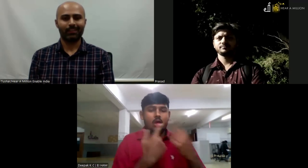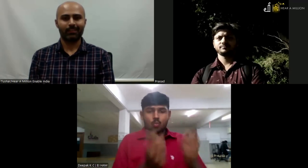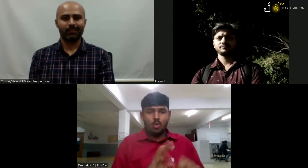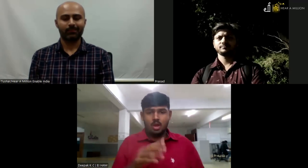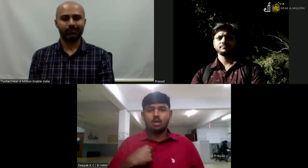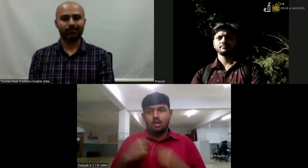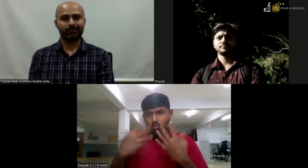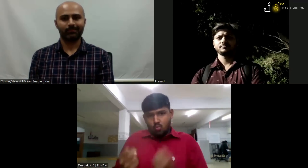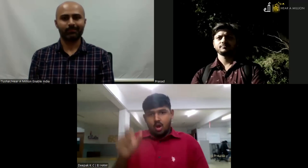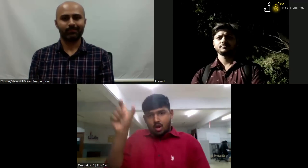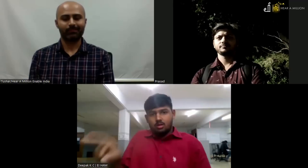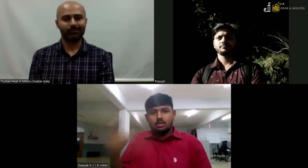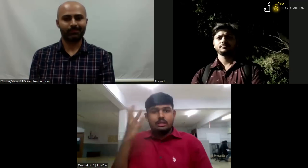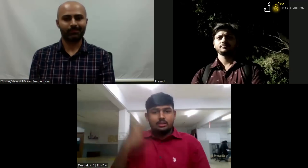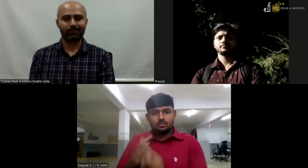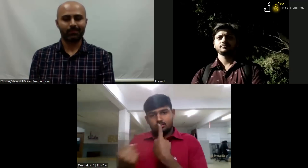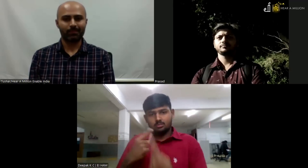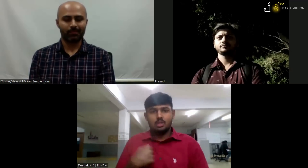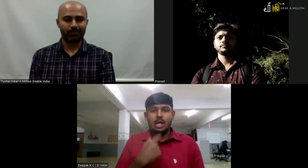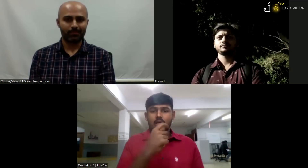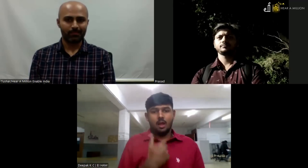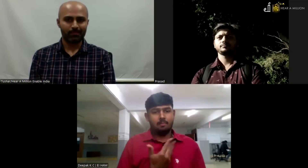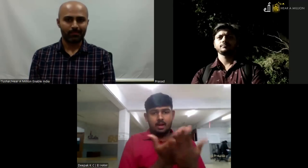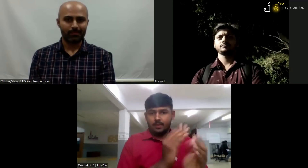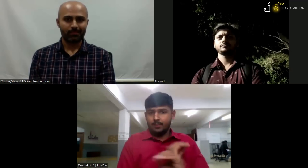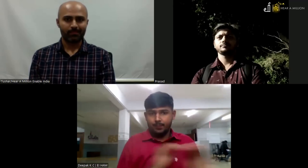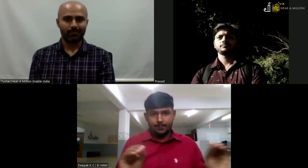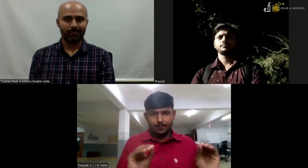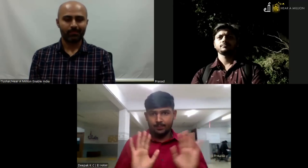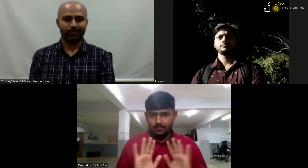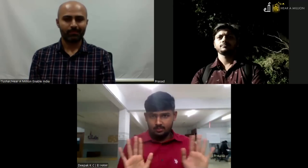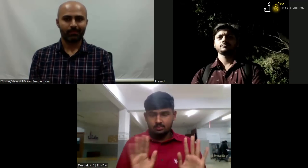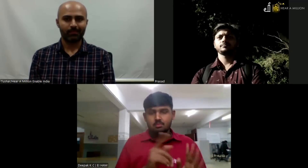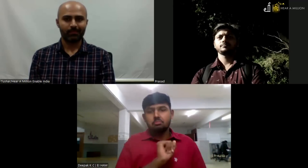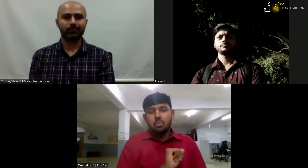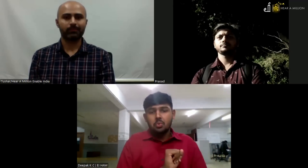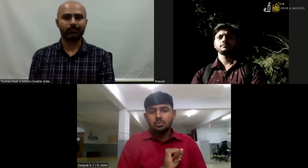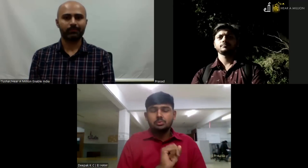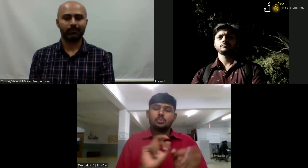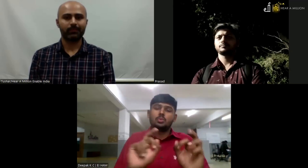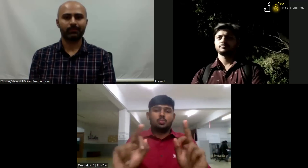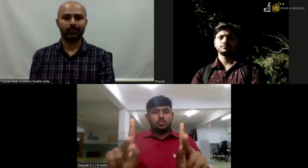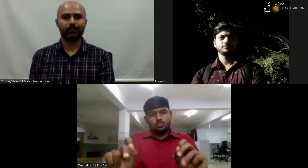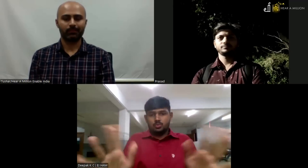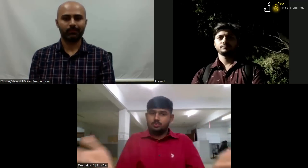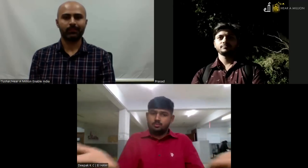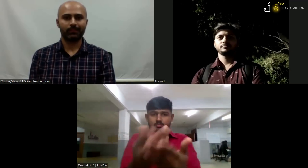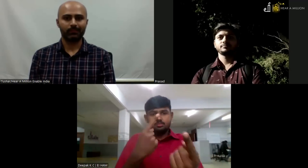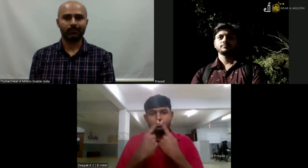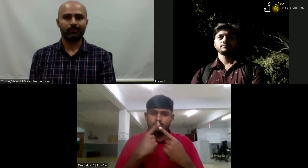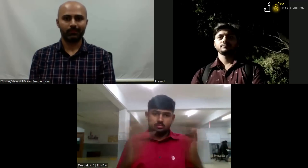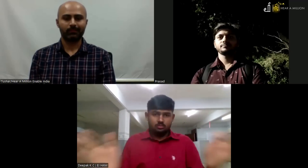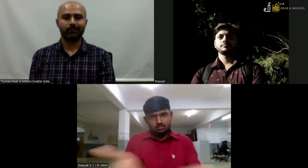the bike was somebody else's. I called that, they called, wanted to call. I told them, no, that person is deaf.